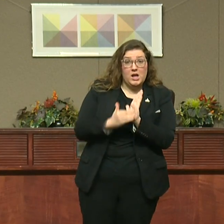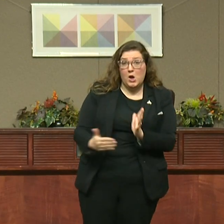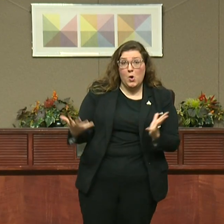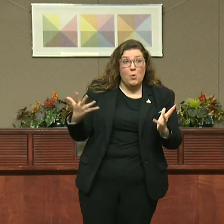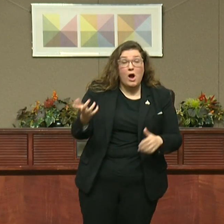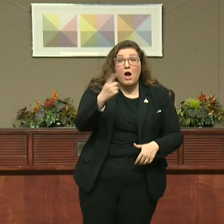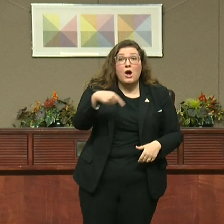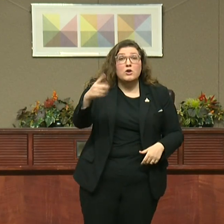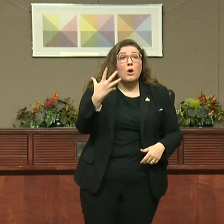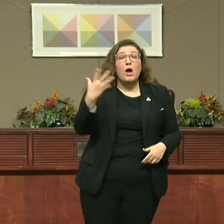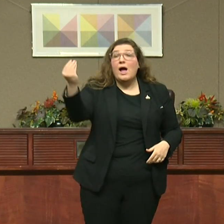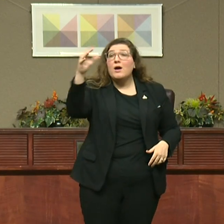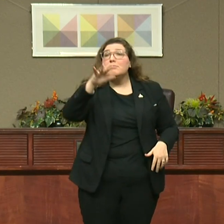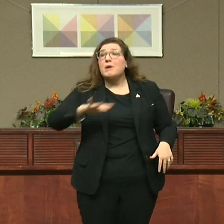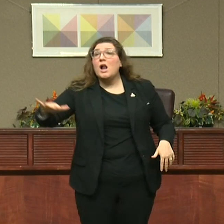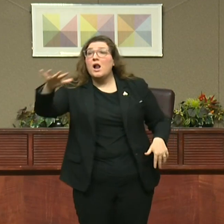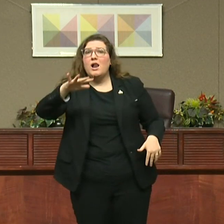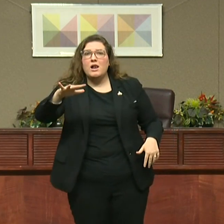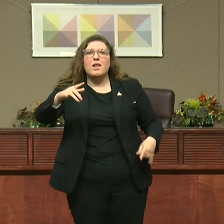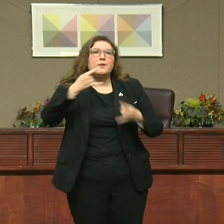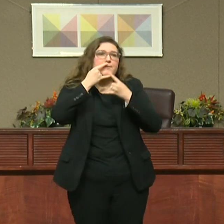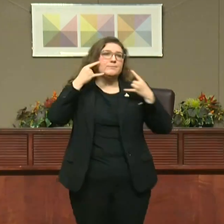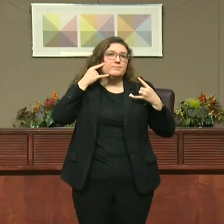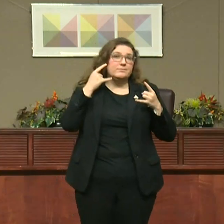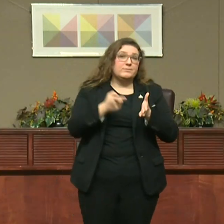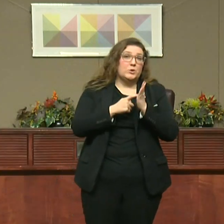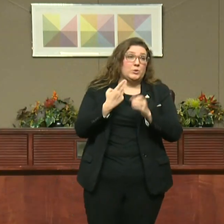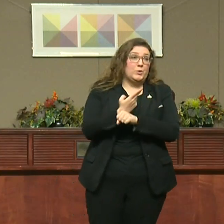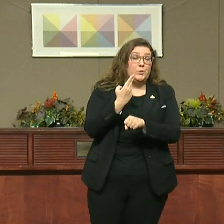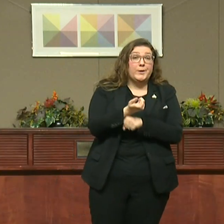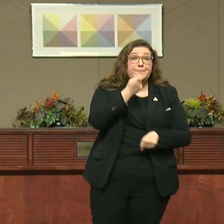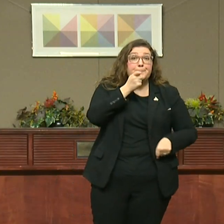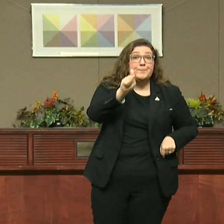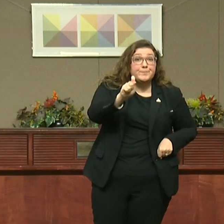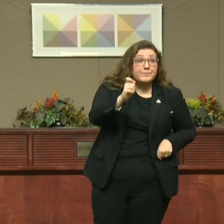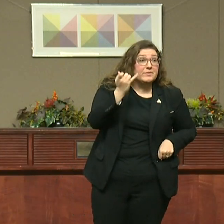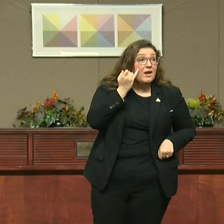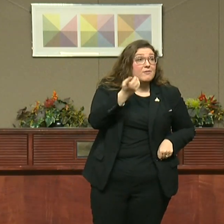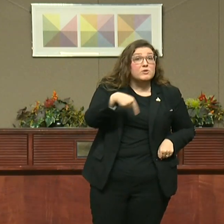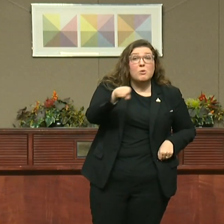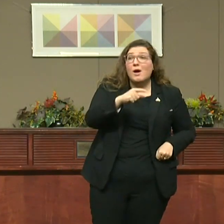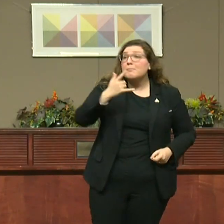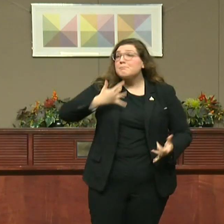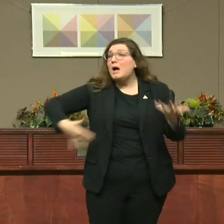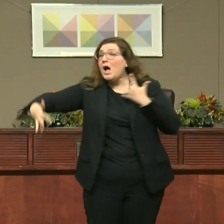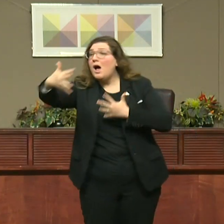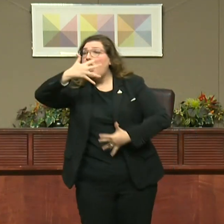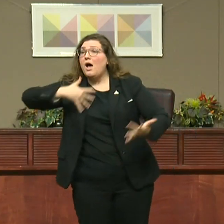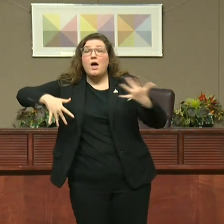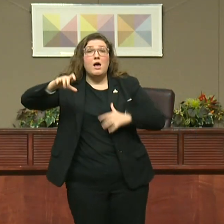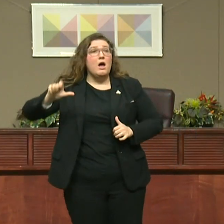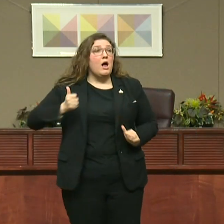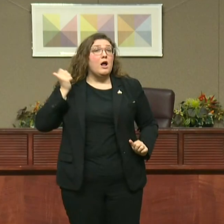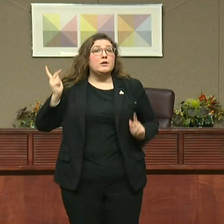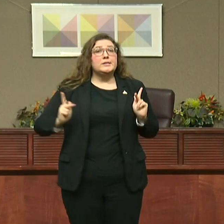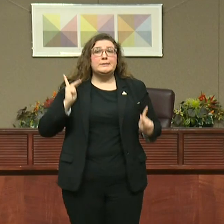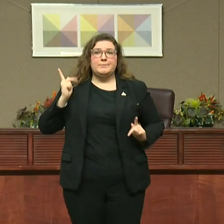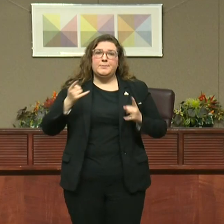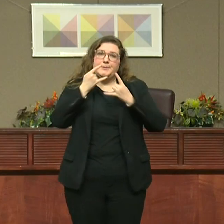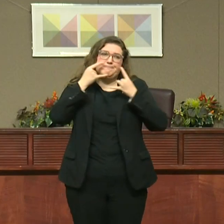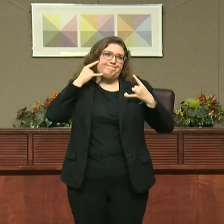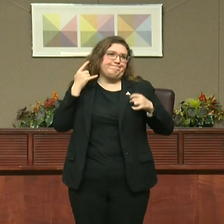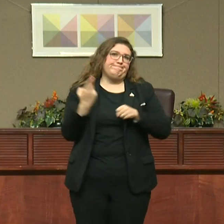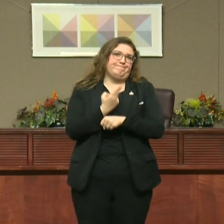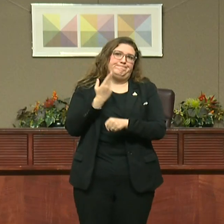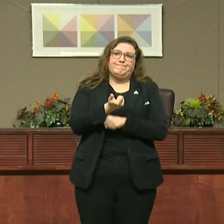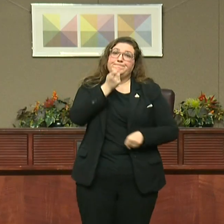they're engaging with other human beings. That is one of the single greatest defensive lines that